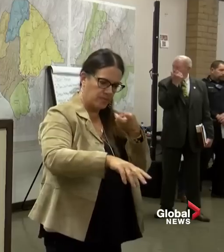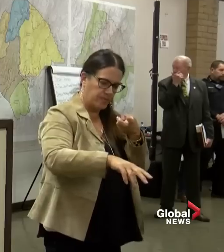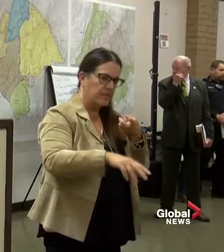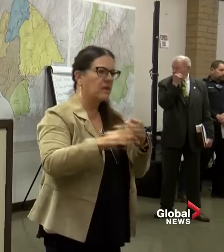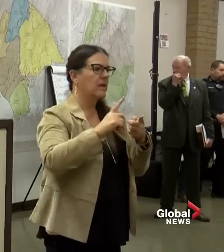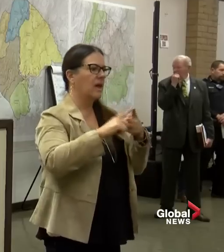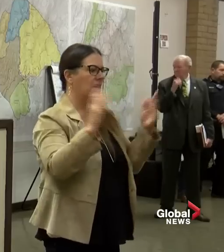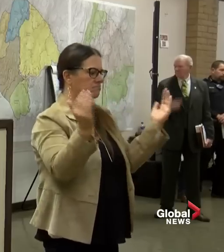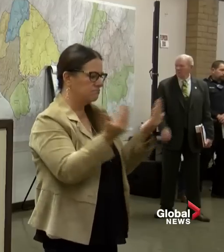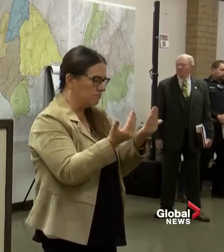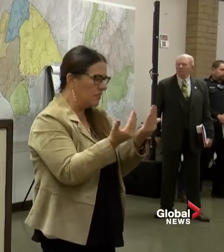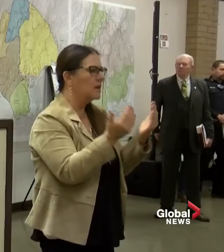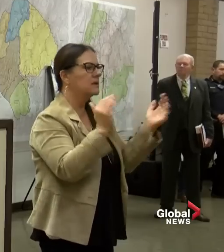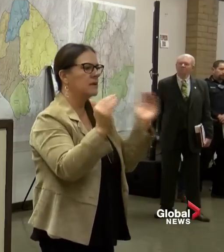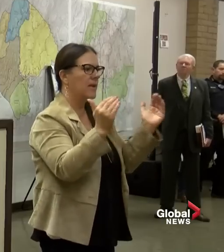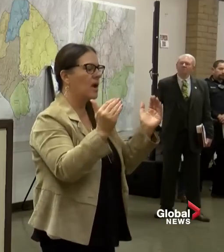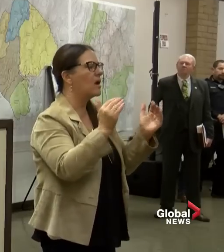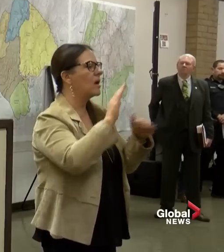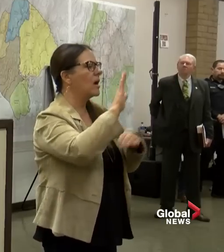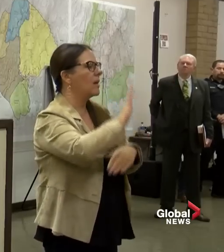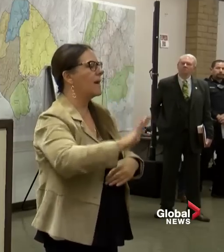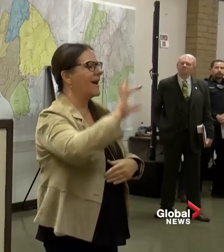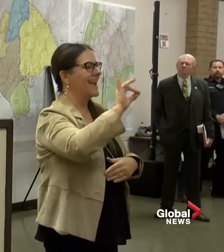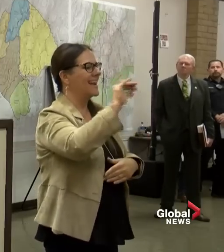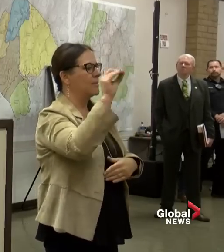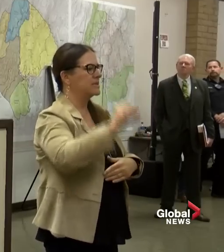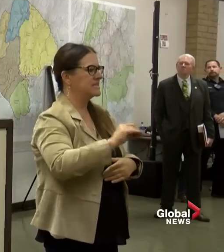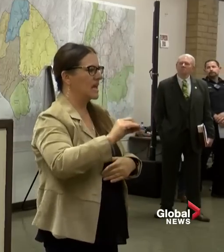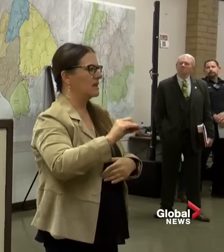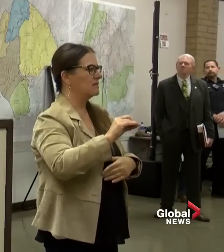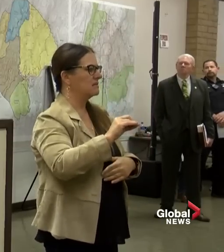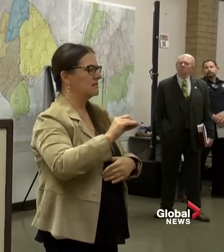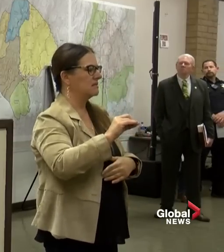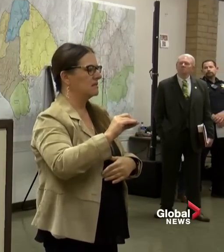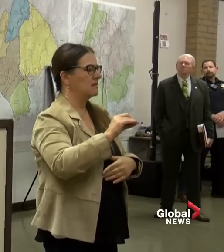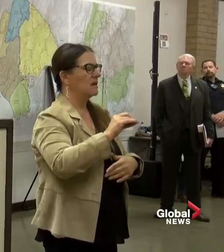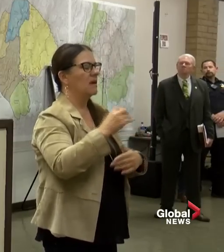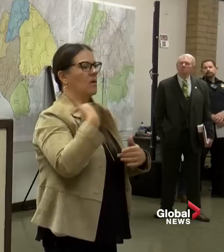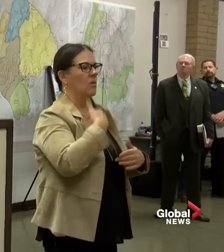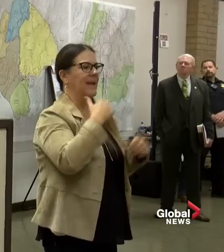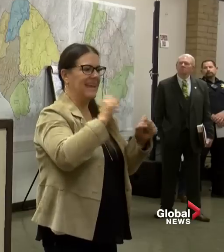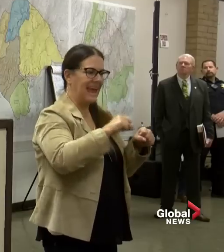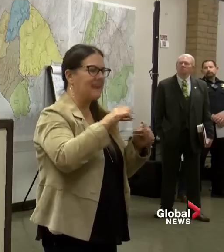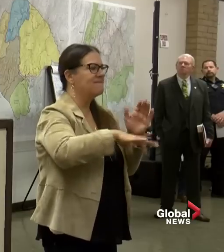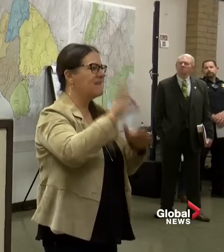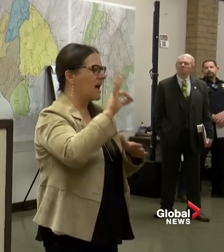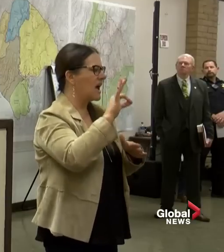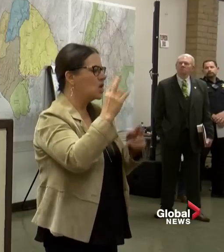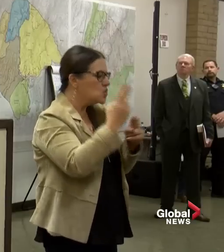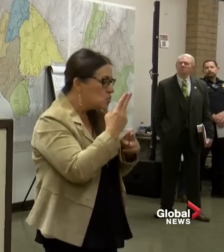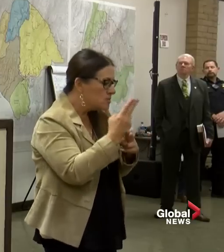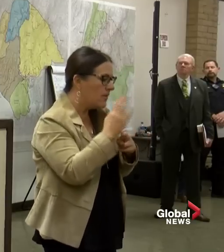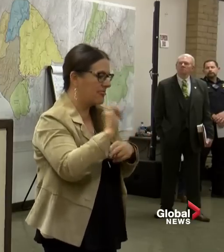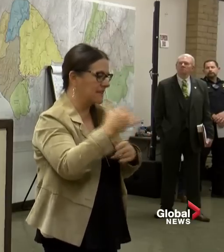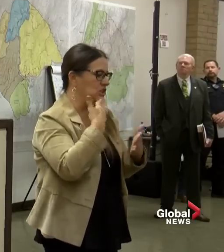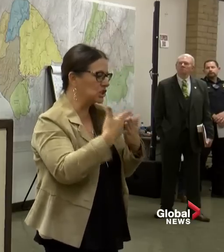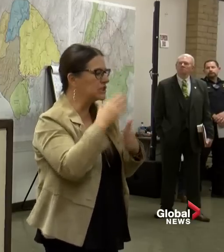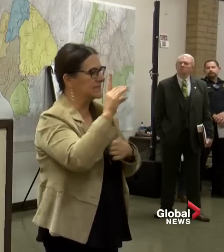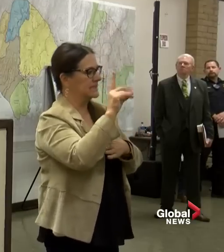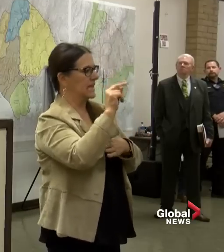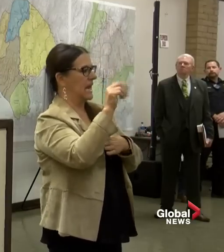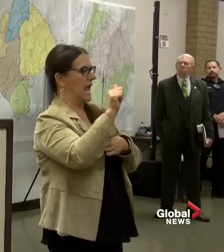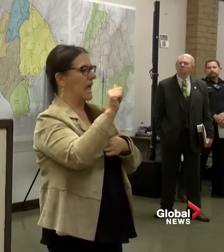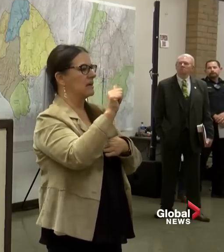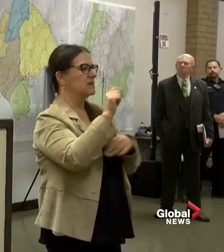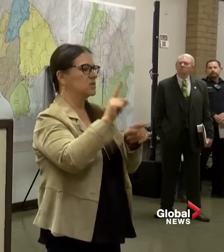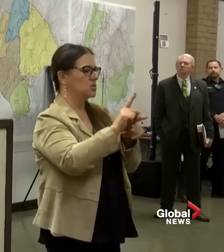and in 80% of the cases, we are finding usable, searchable DNA